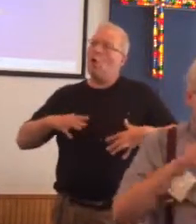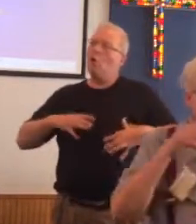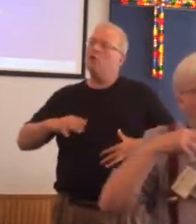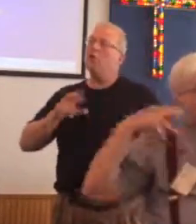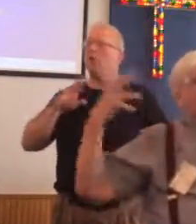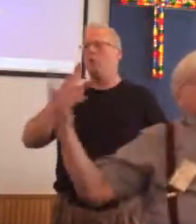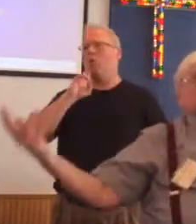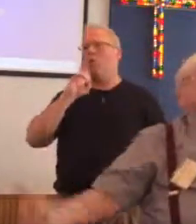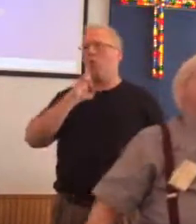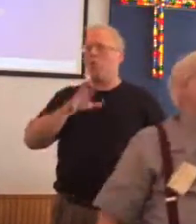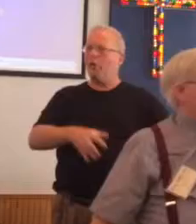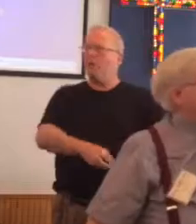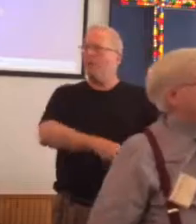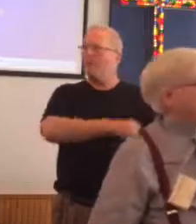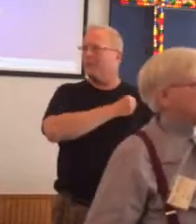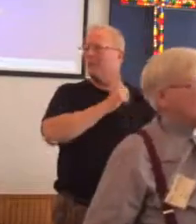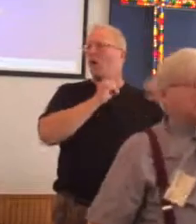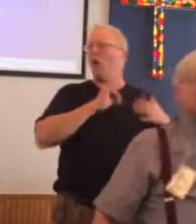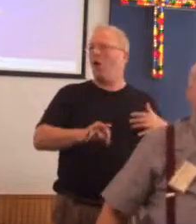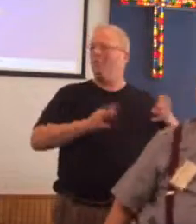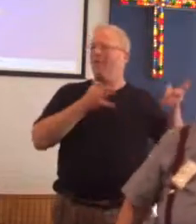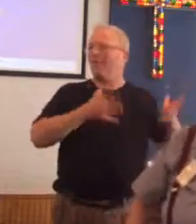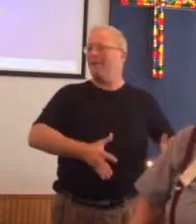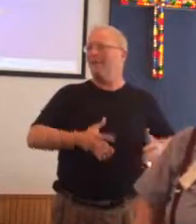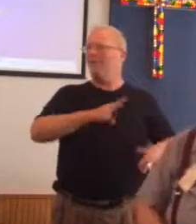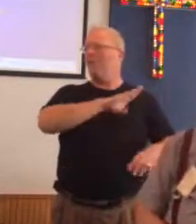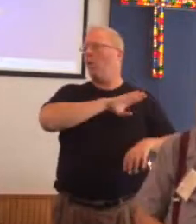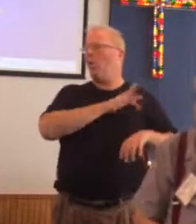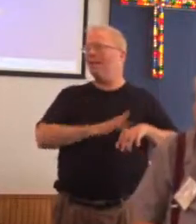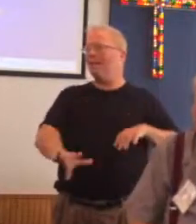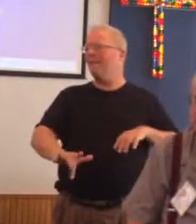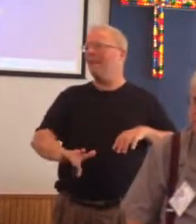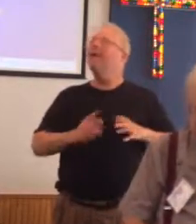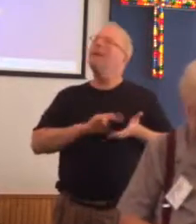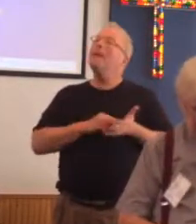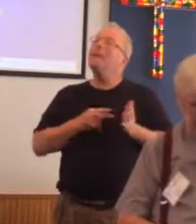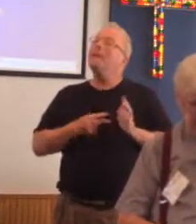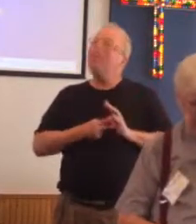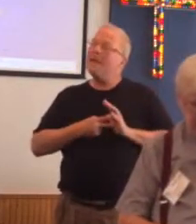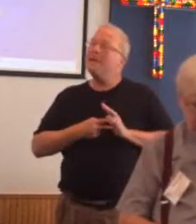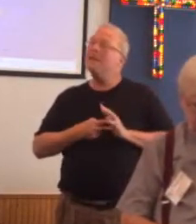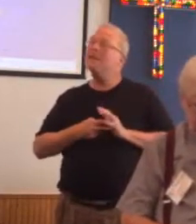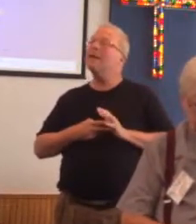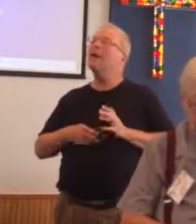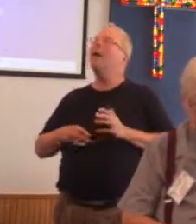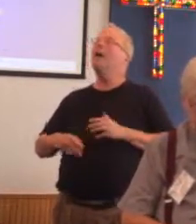Okay. Presumably, what this says is that she seduced him.